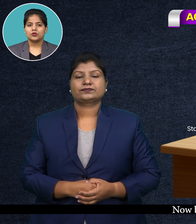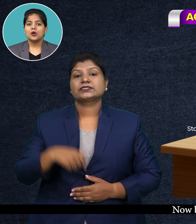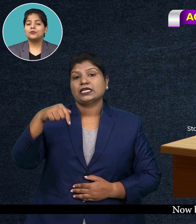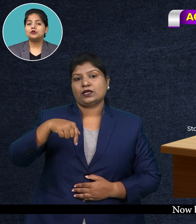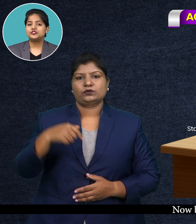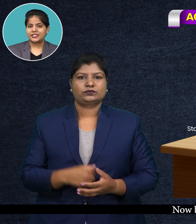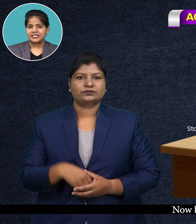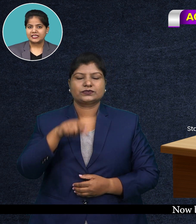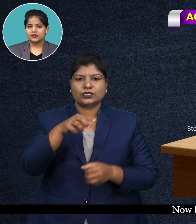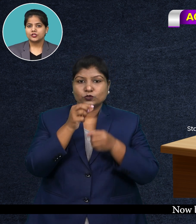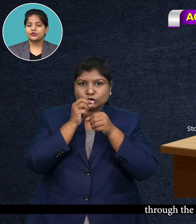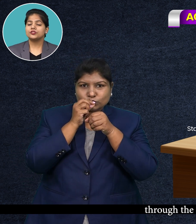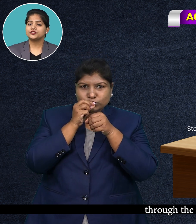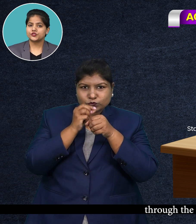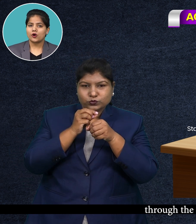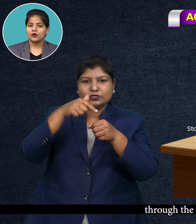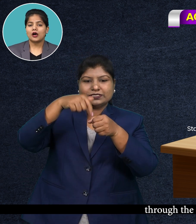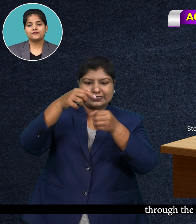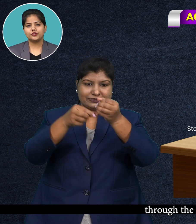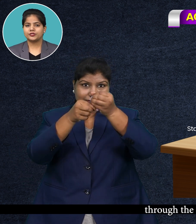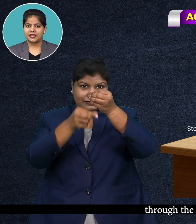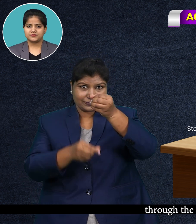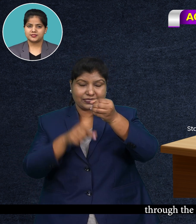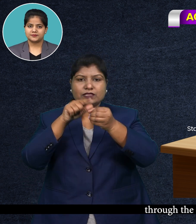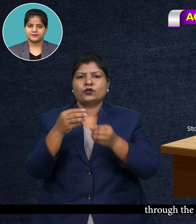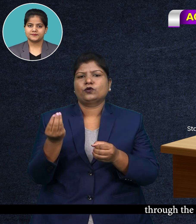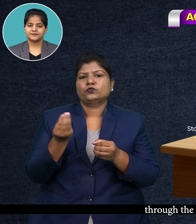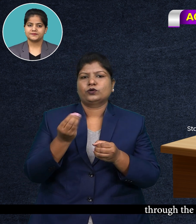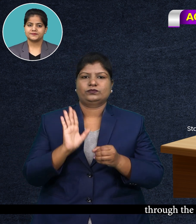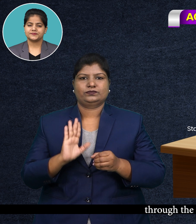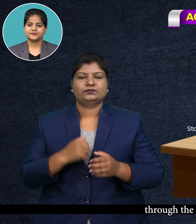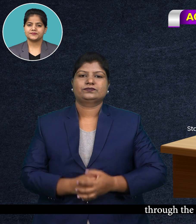Now, blow gently through the straw a few times.